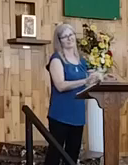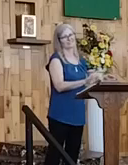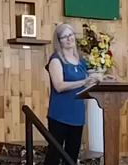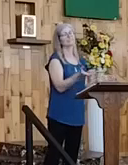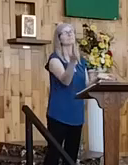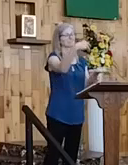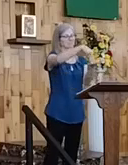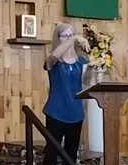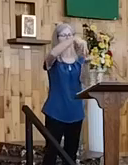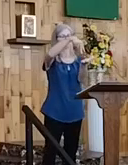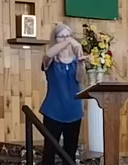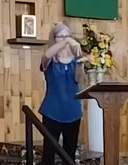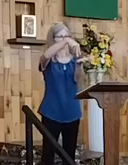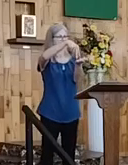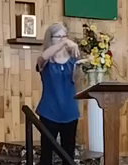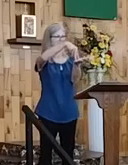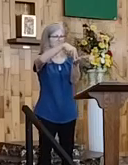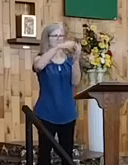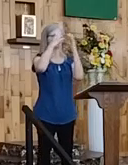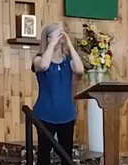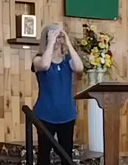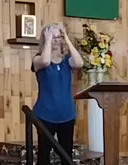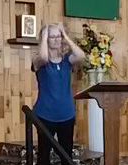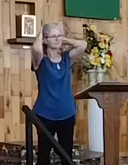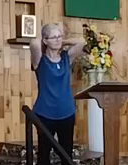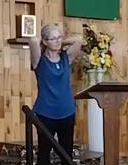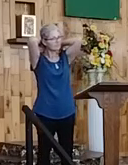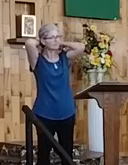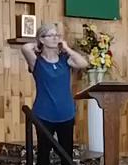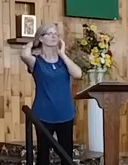Let's stand now and profess our faith.